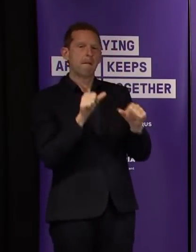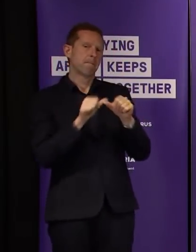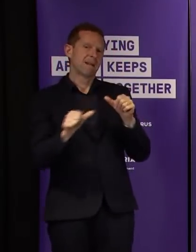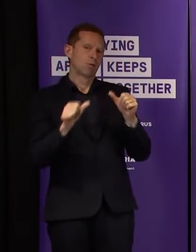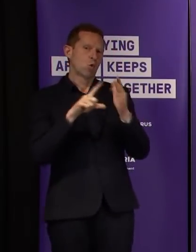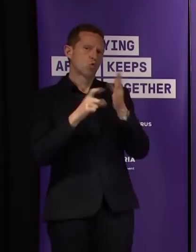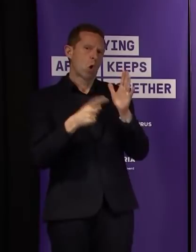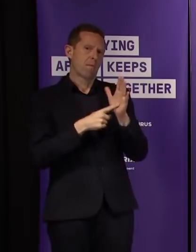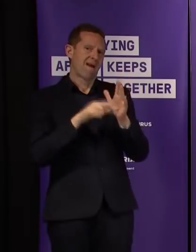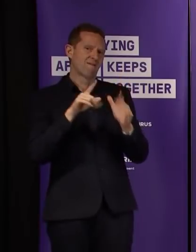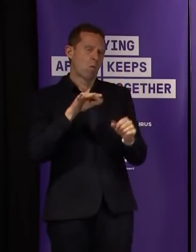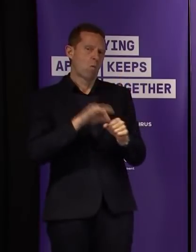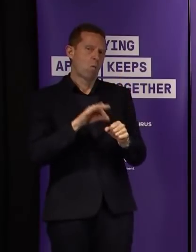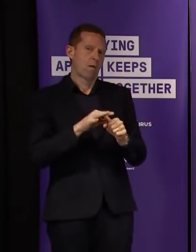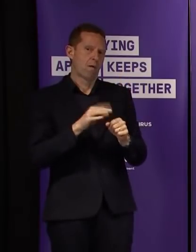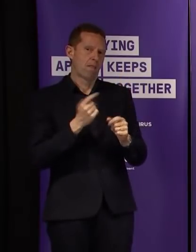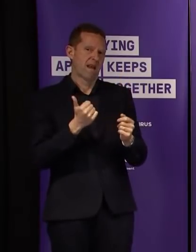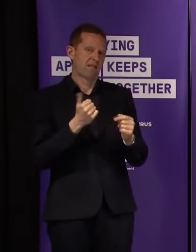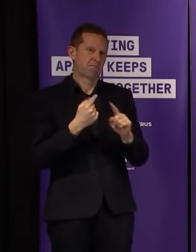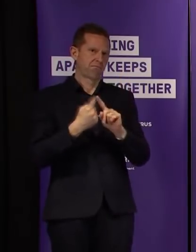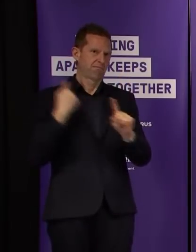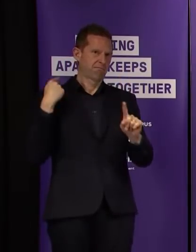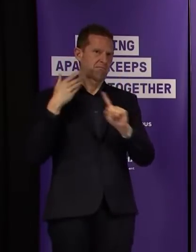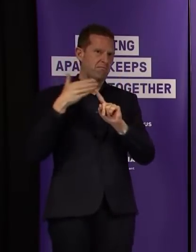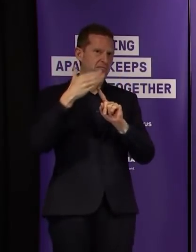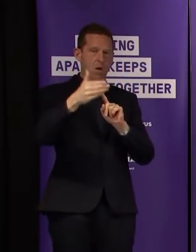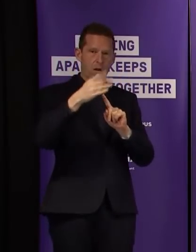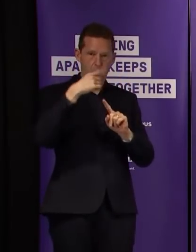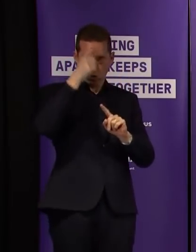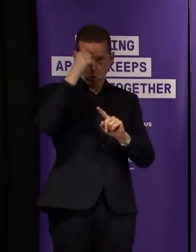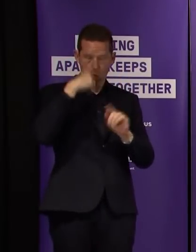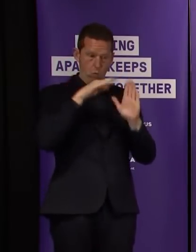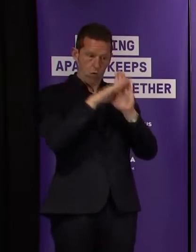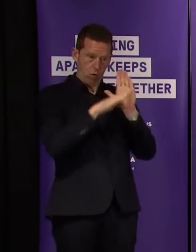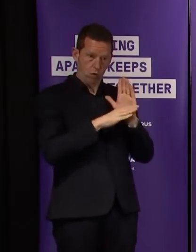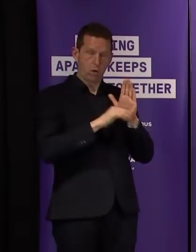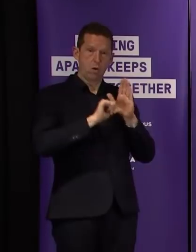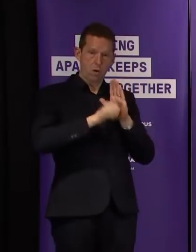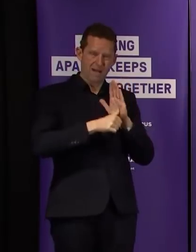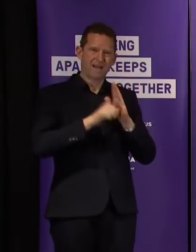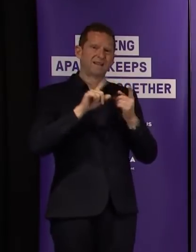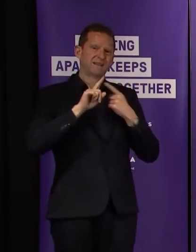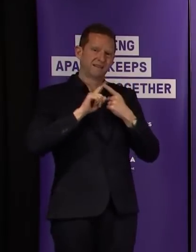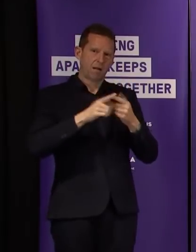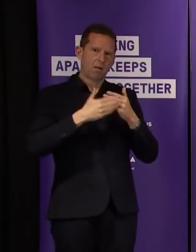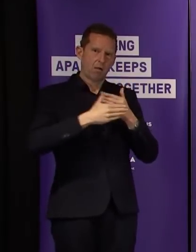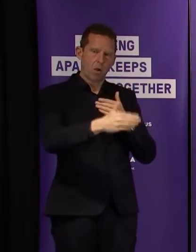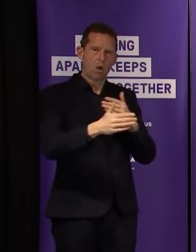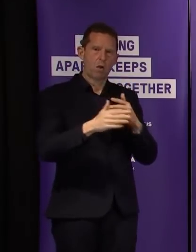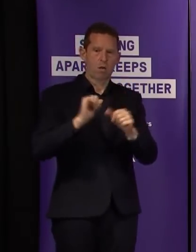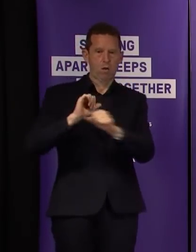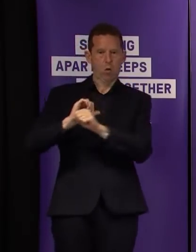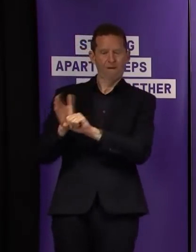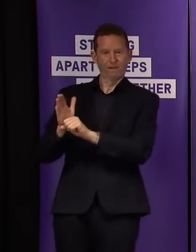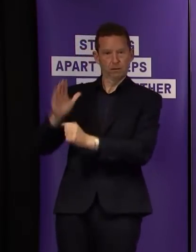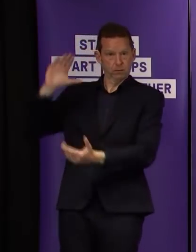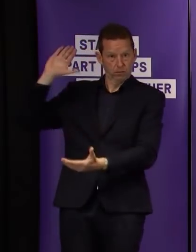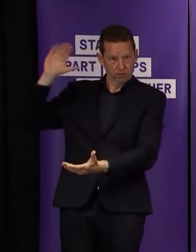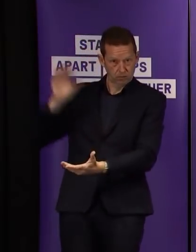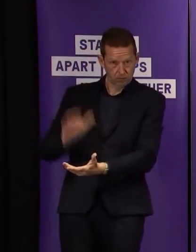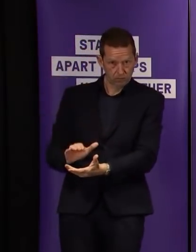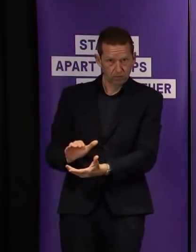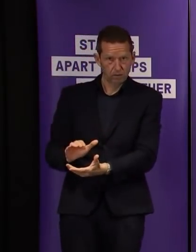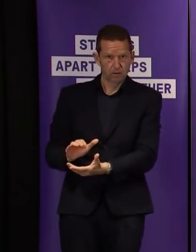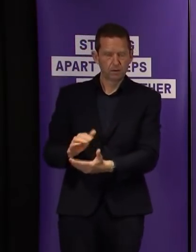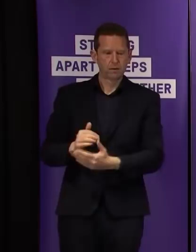October compared to almost any other time. We know that we've got restrictions in place that will continue to drive numbers down so that they'll be at